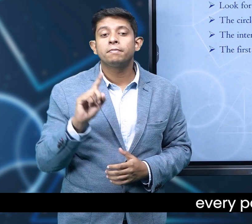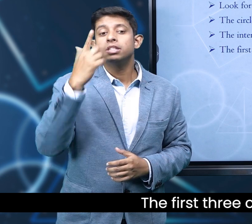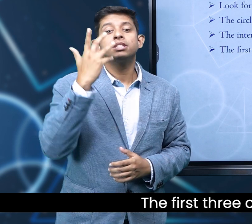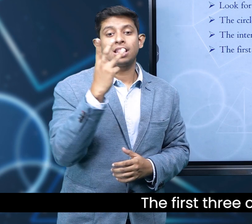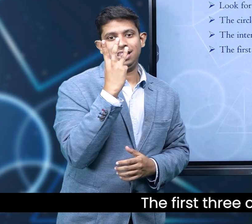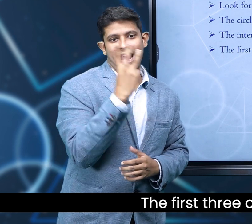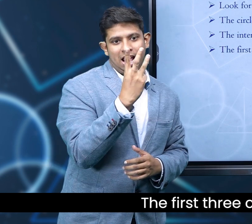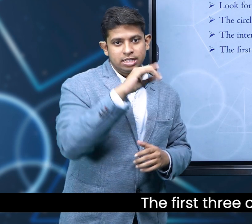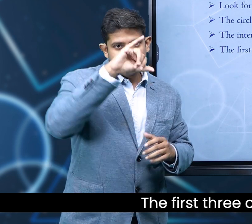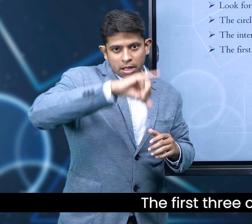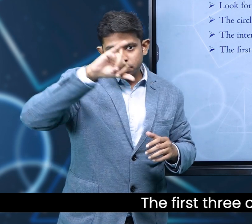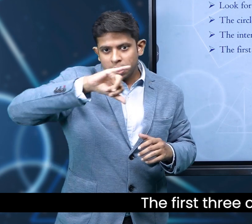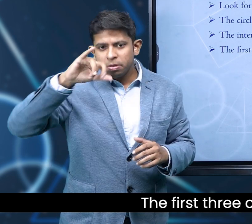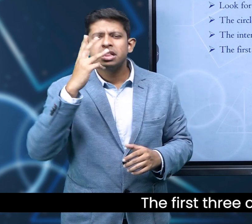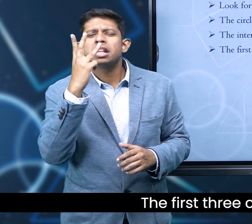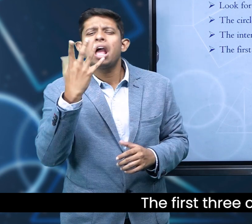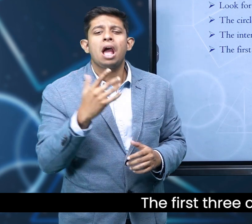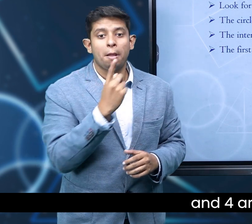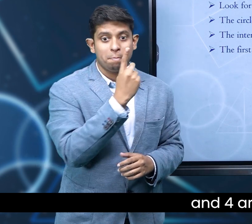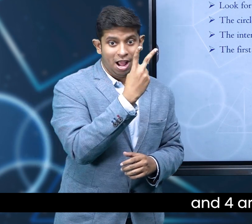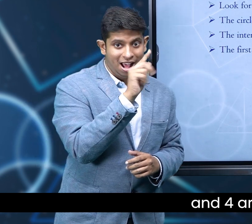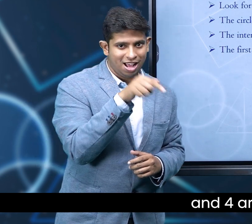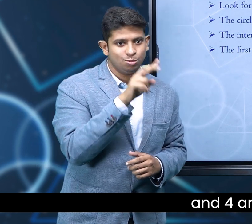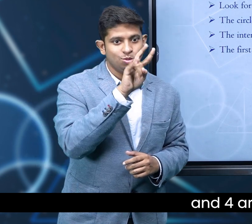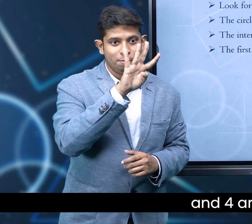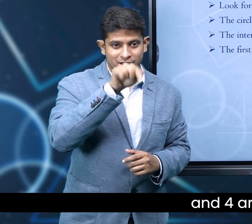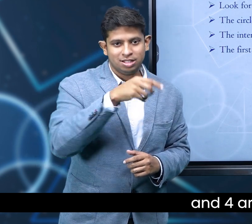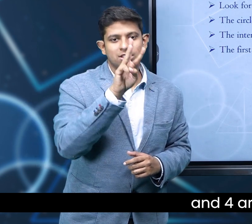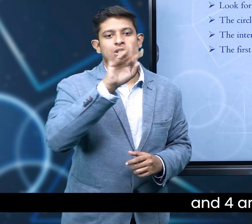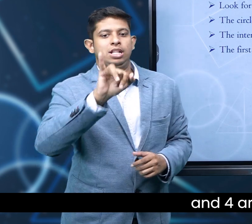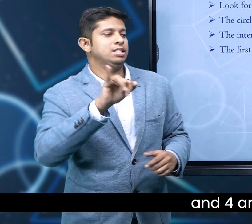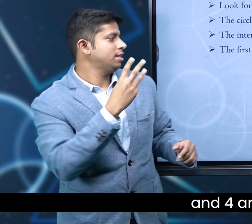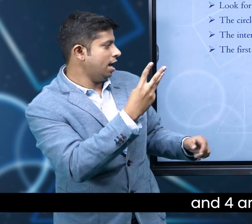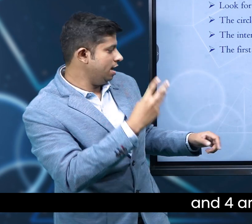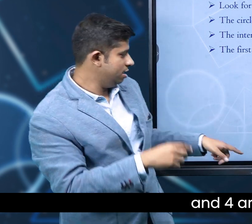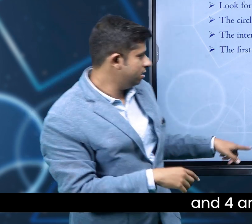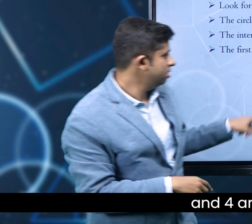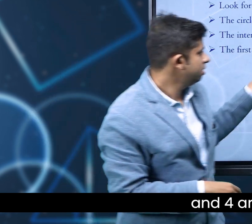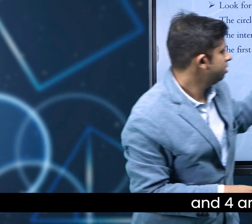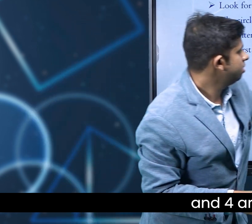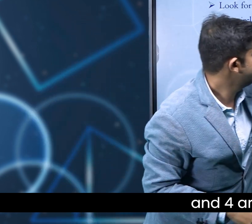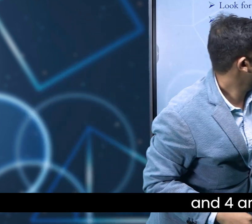The first three common multiples of 3 and 4 are 12, 24 and 36.